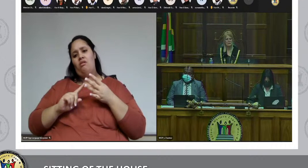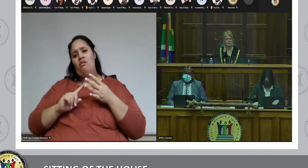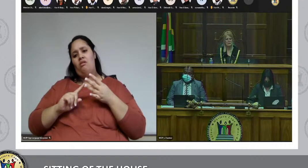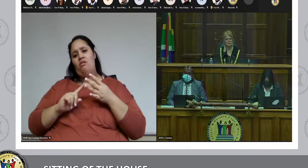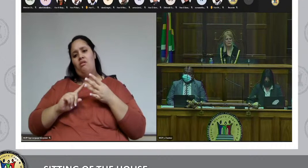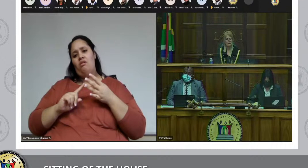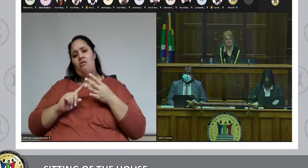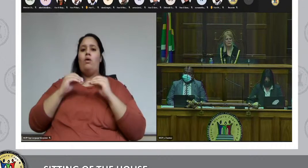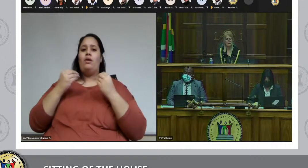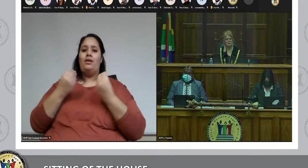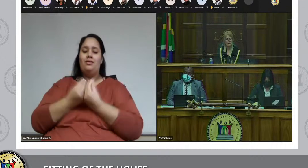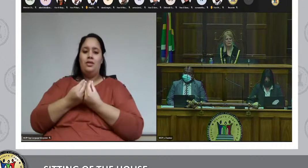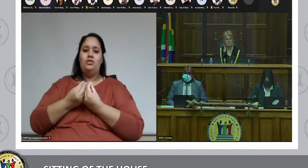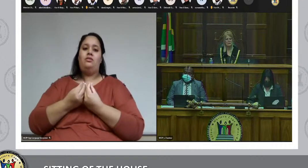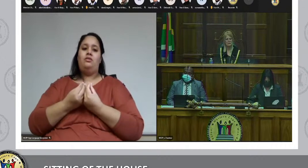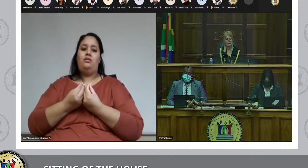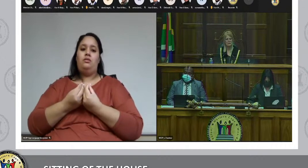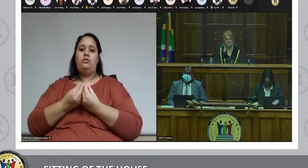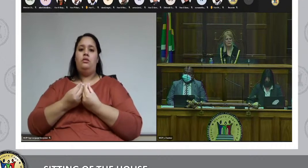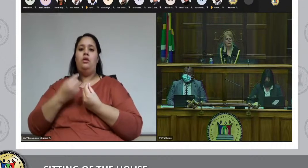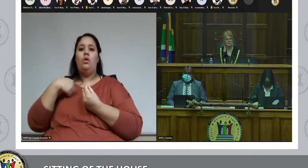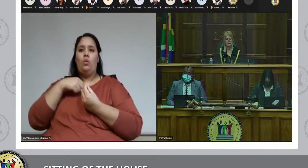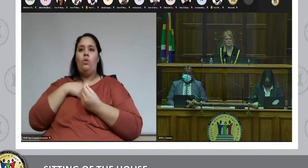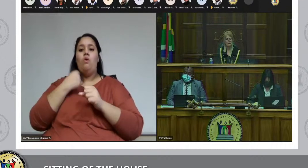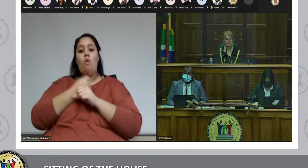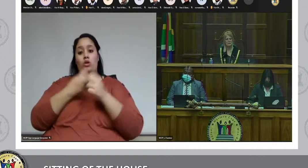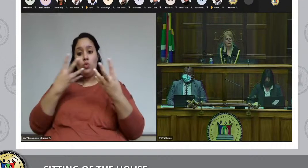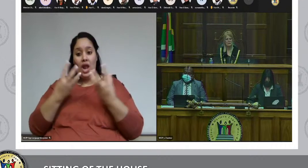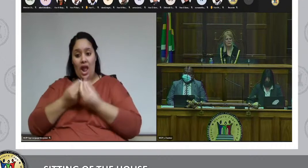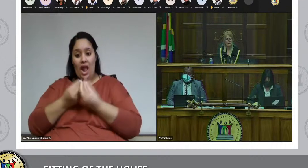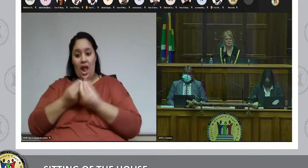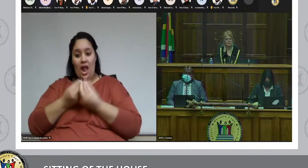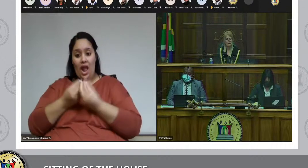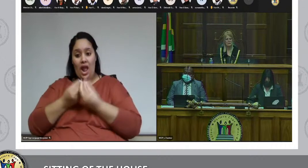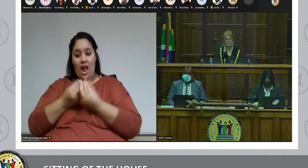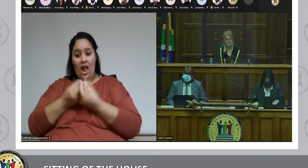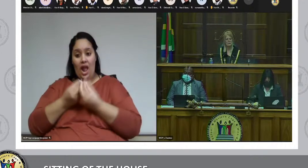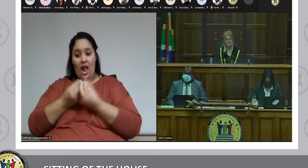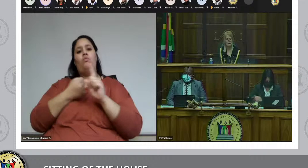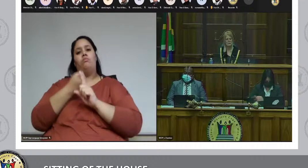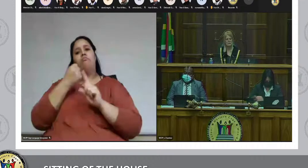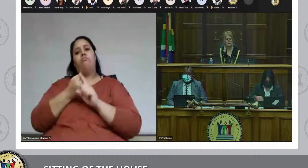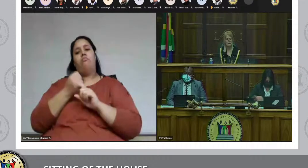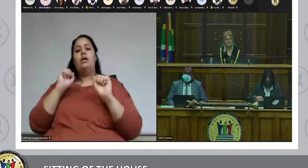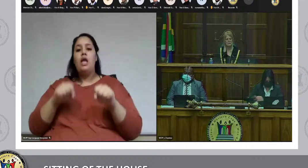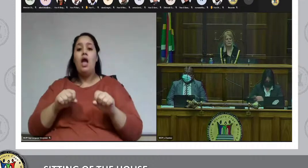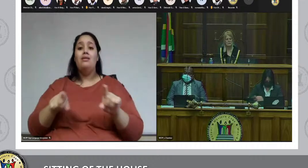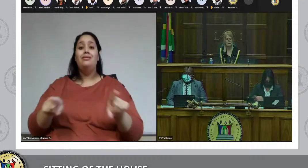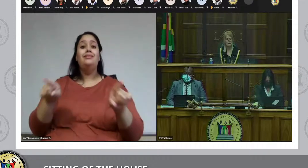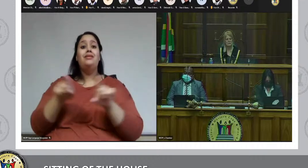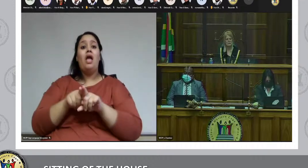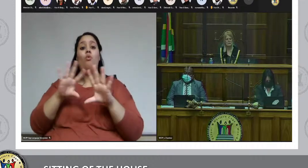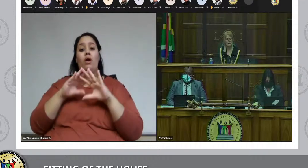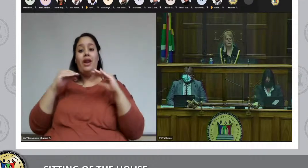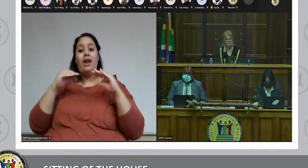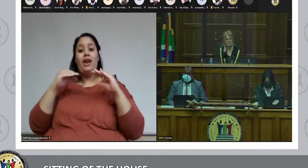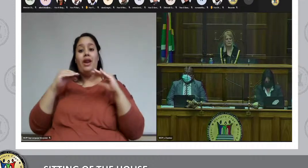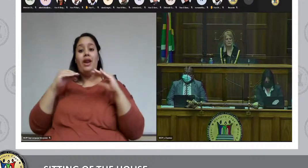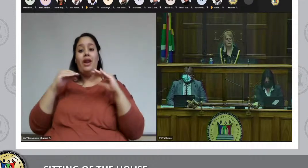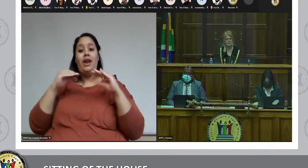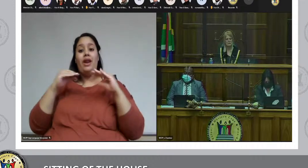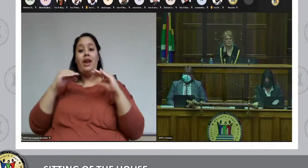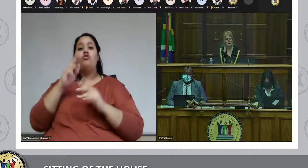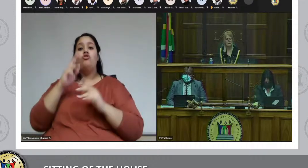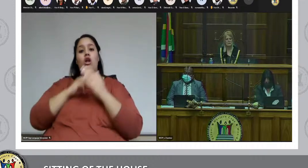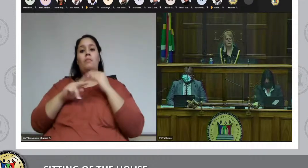society organizations that we will win this battle. And so it is also with that same organizations. What the Honourable Kama forget,